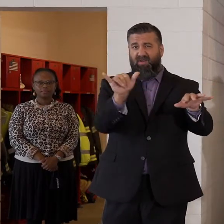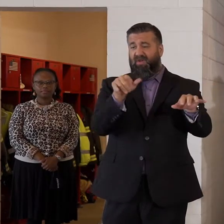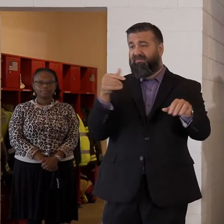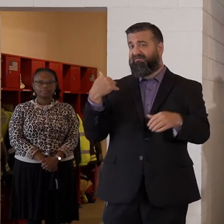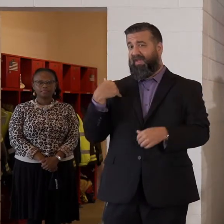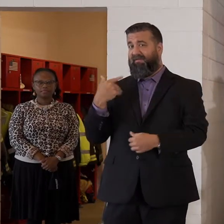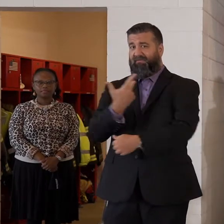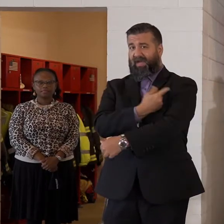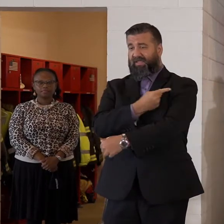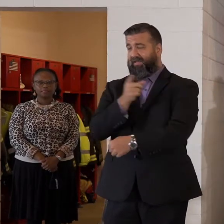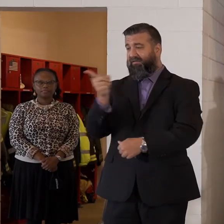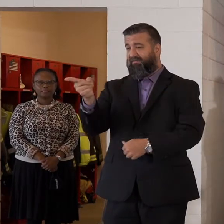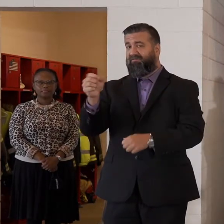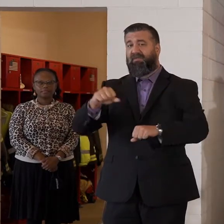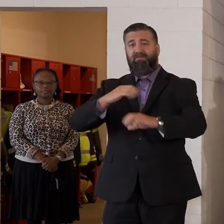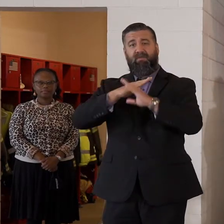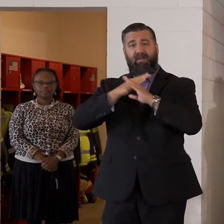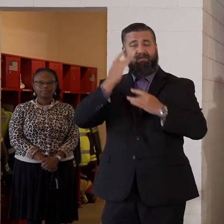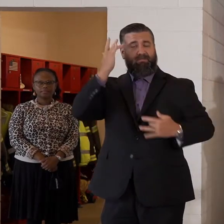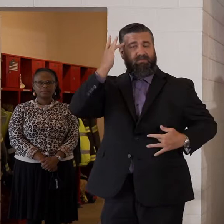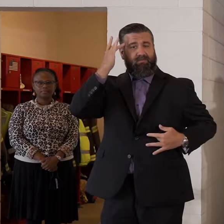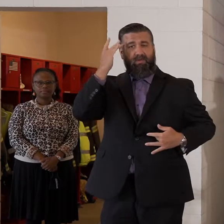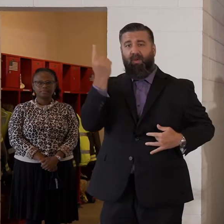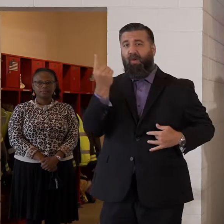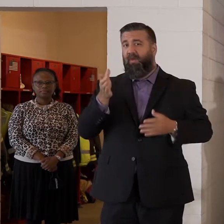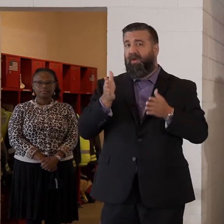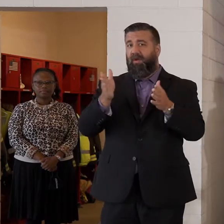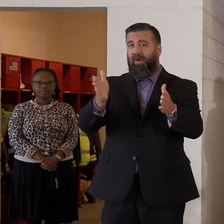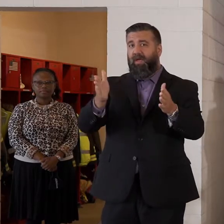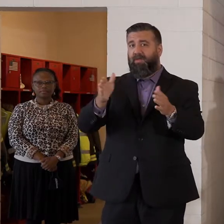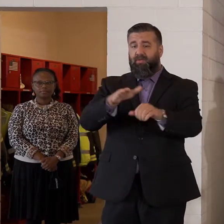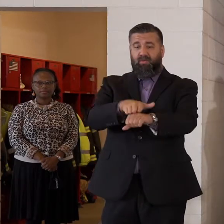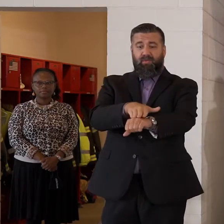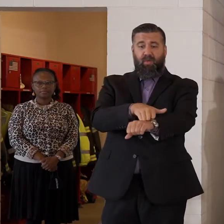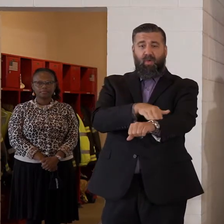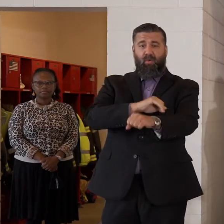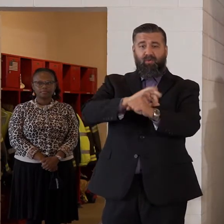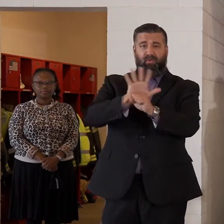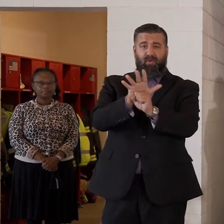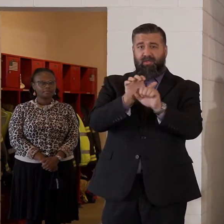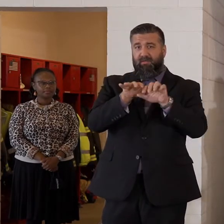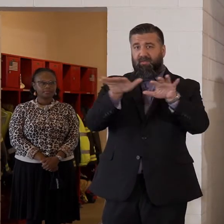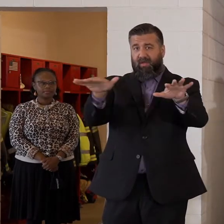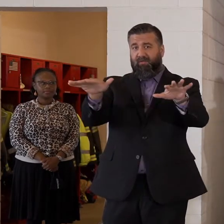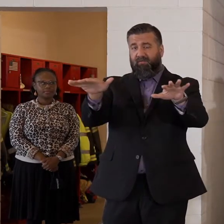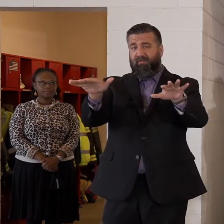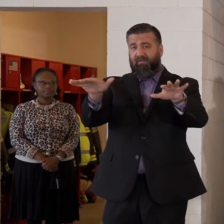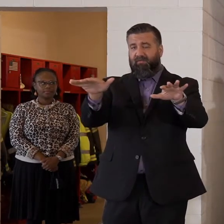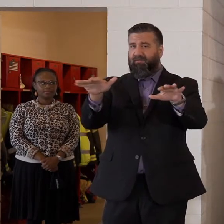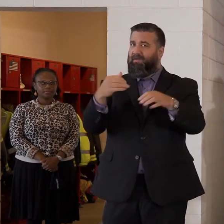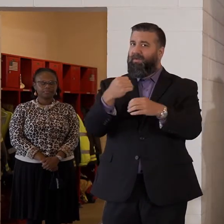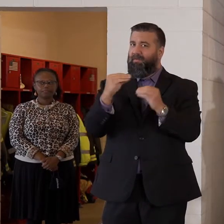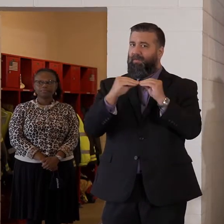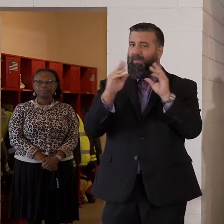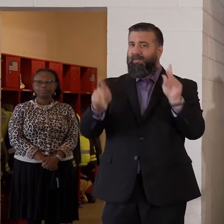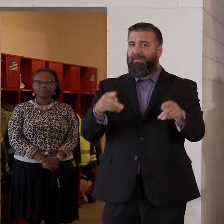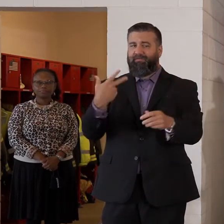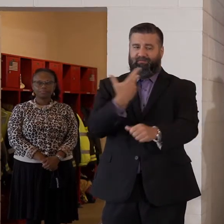illness. The only way to slow the variant and to keep our hospitals from overflowing is to get more people